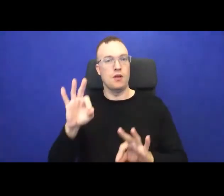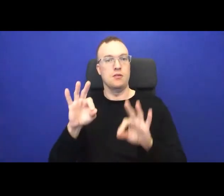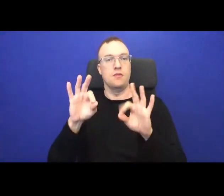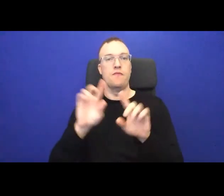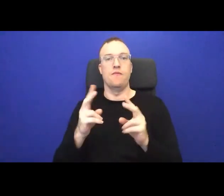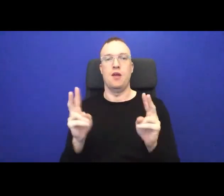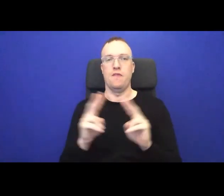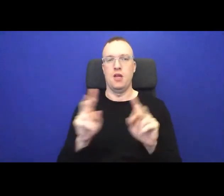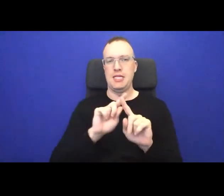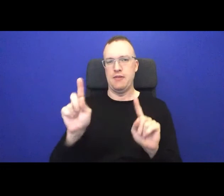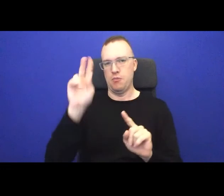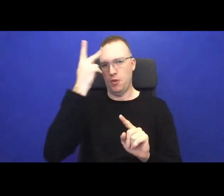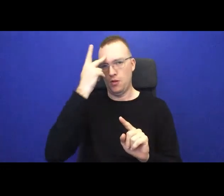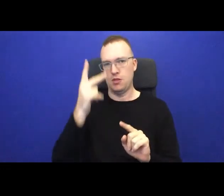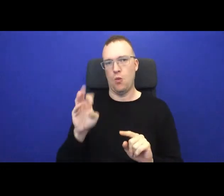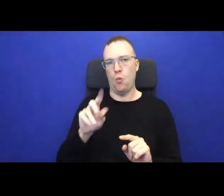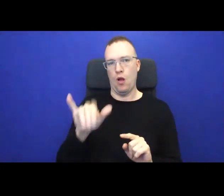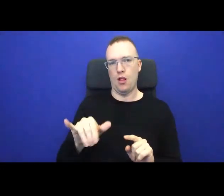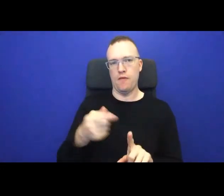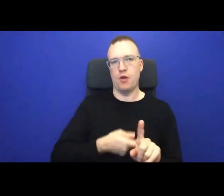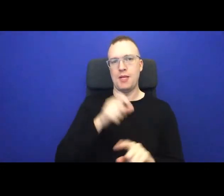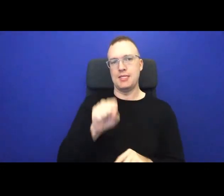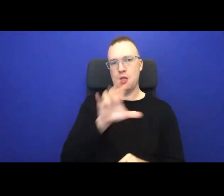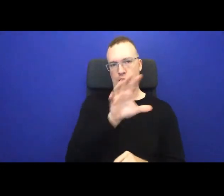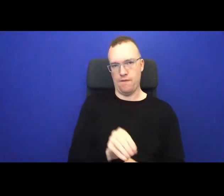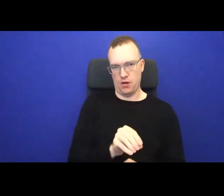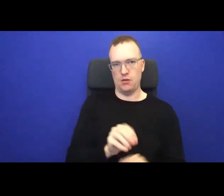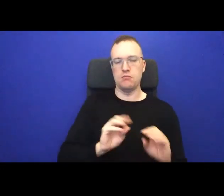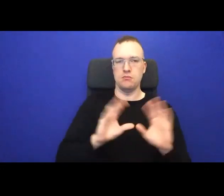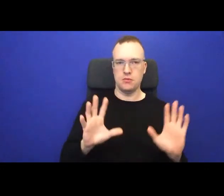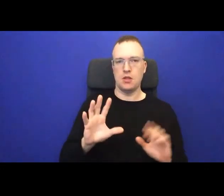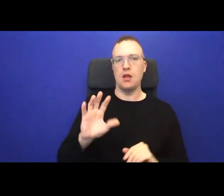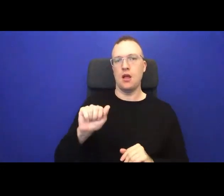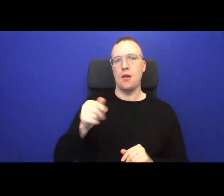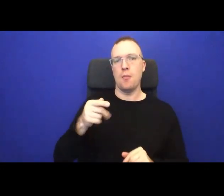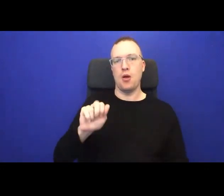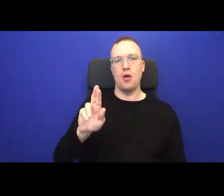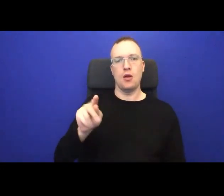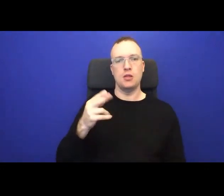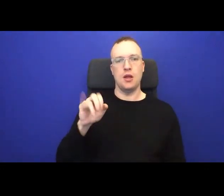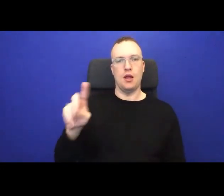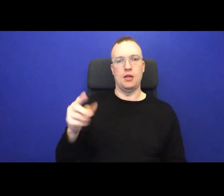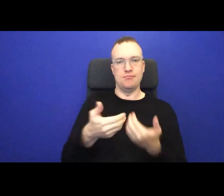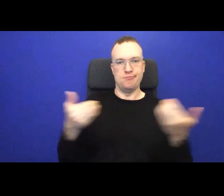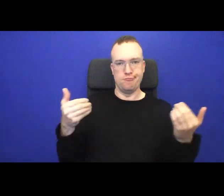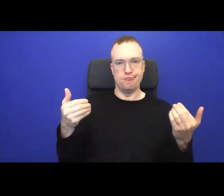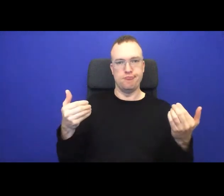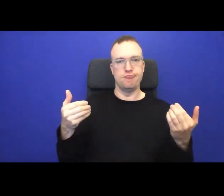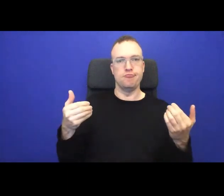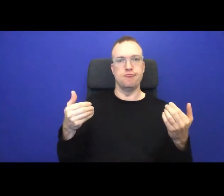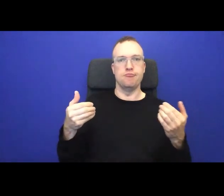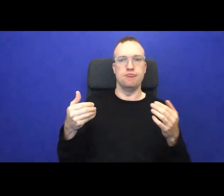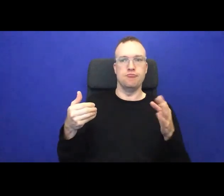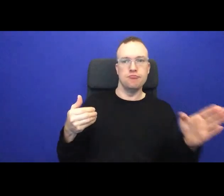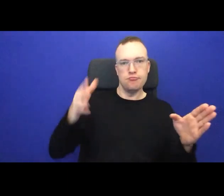politics. So Woolley had come from South Africa, but of course it was an apartheid regime, was very, very right-wing,